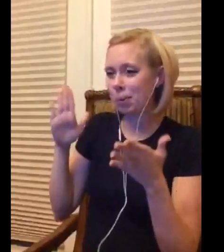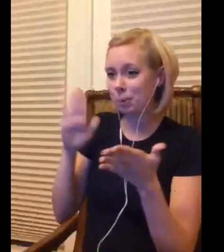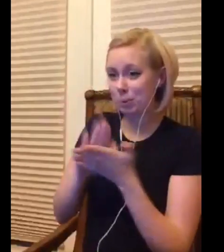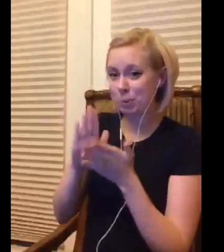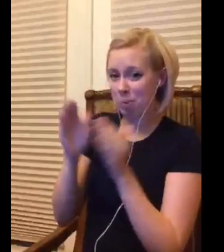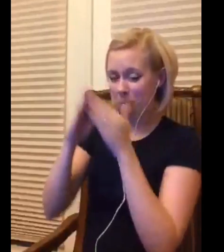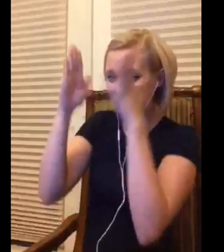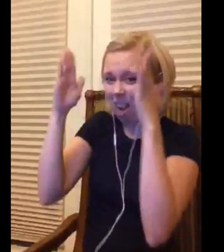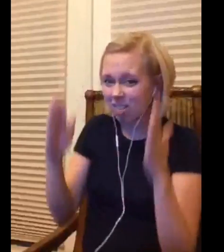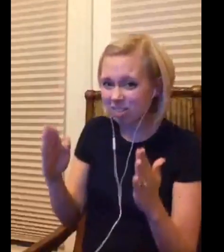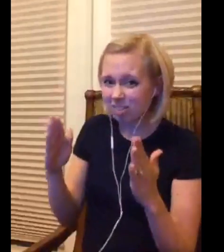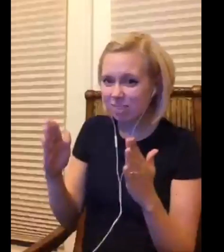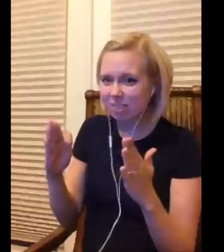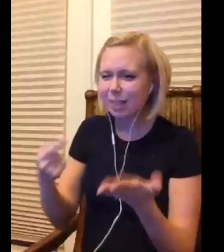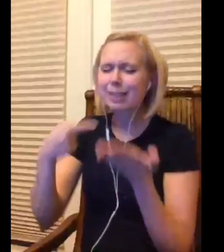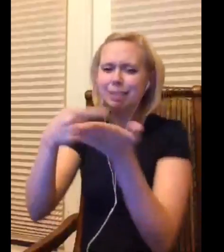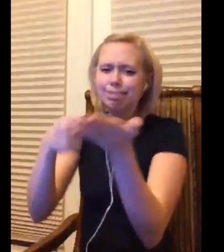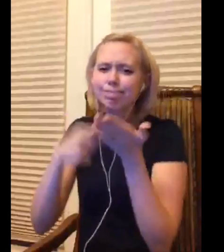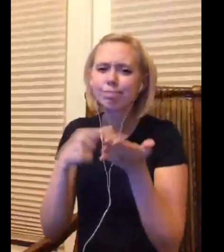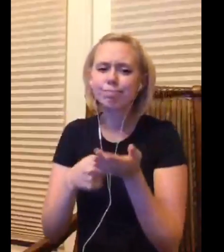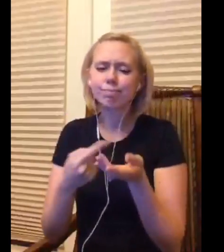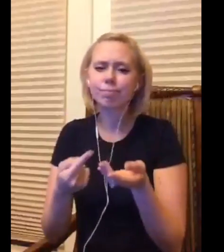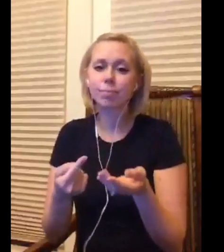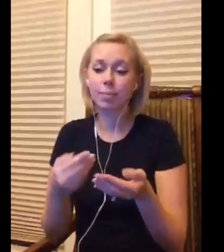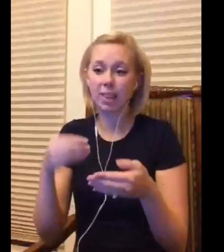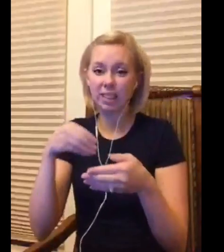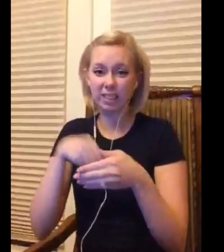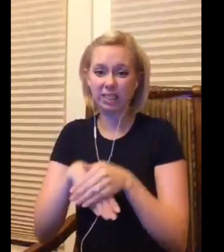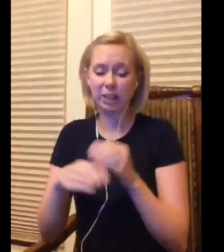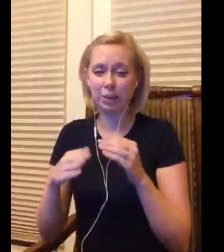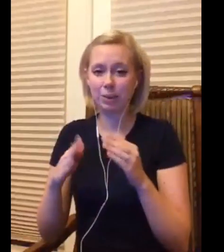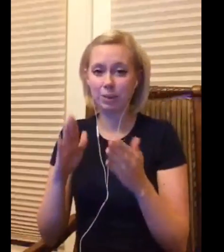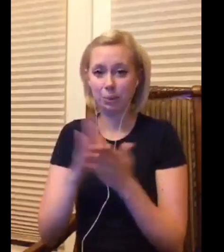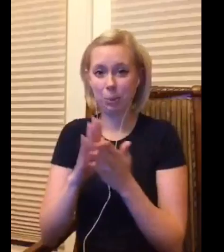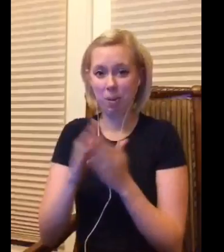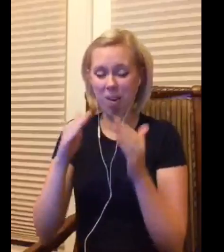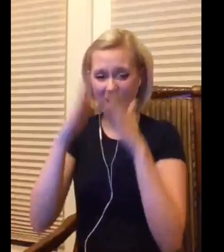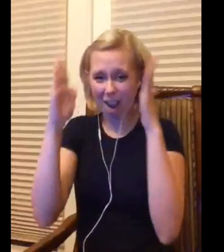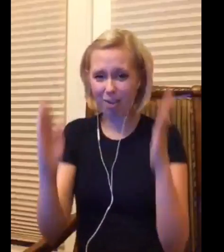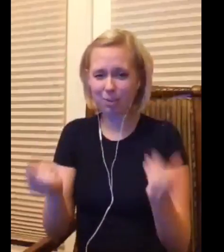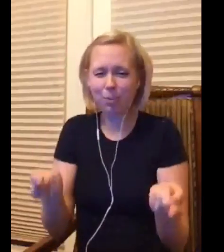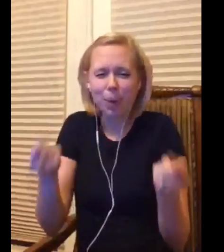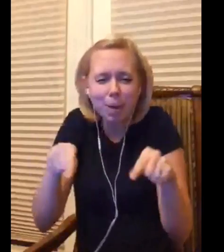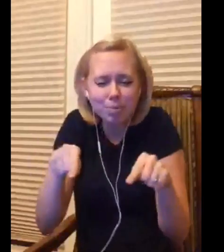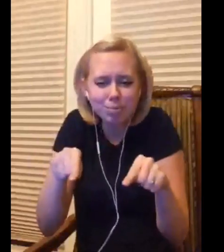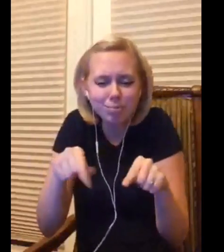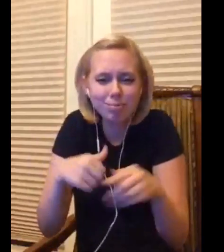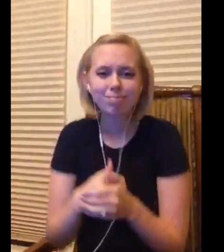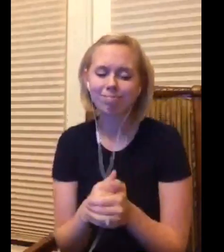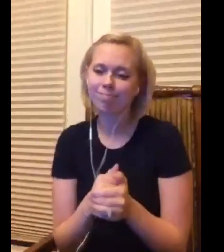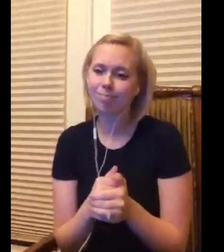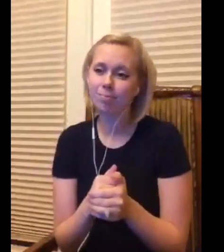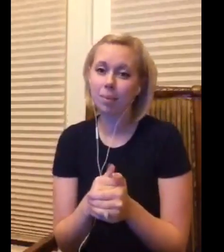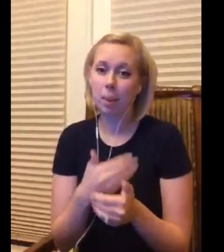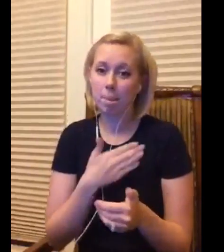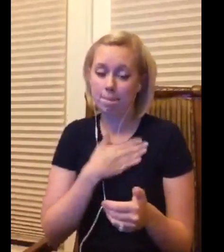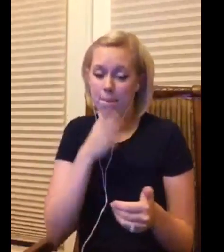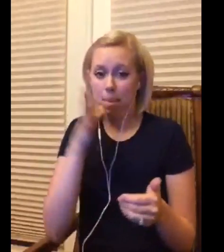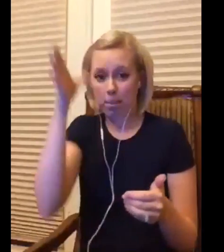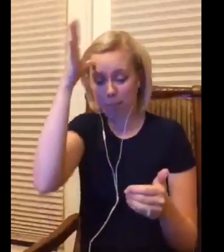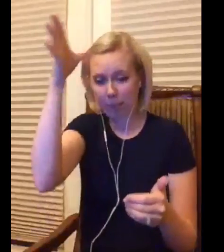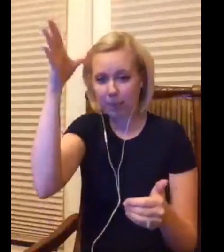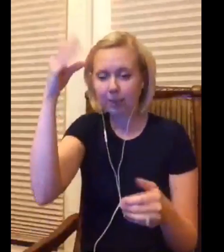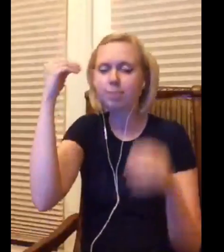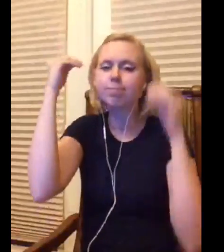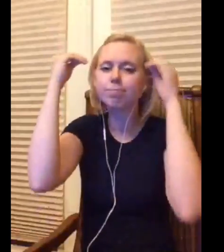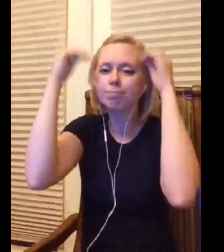about what happens in the schoolhouse. Both my parents were educators. My maternal grandparents were